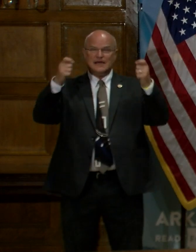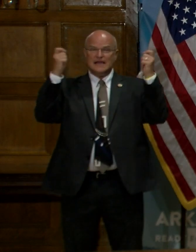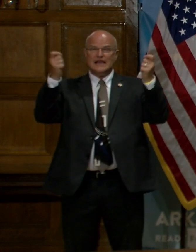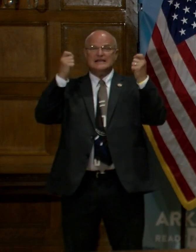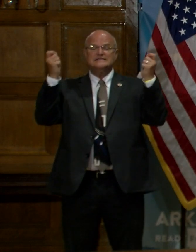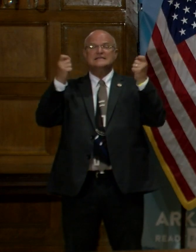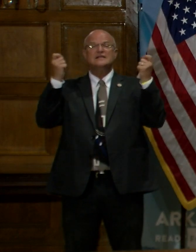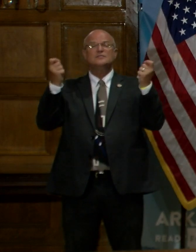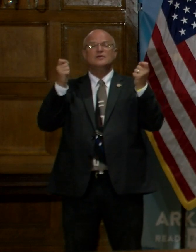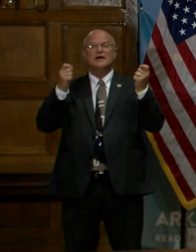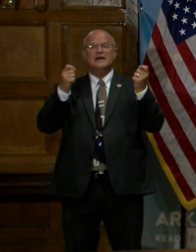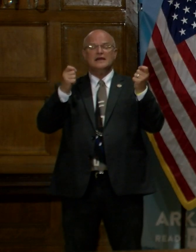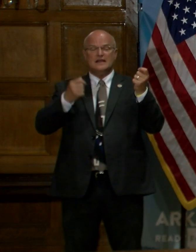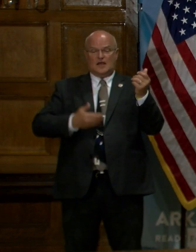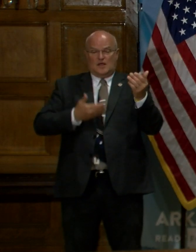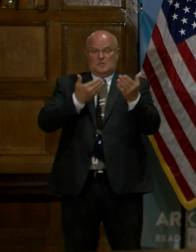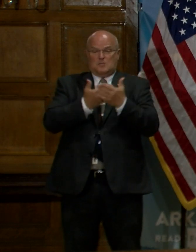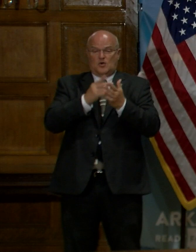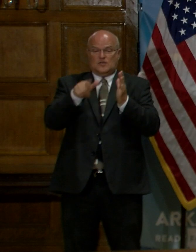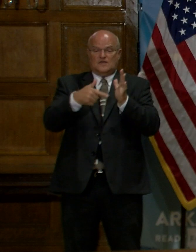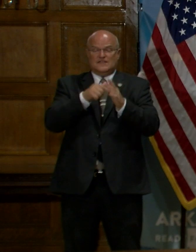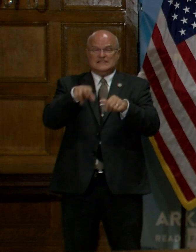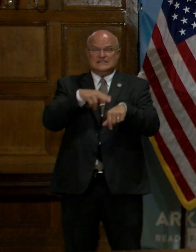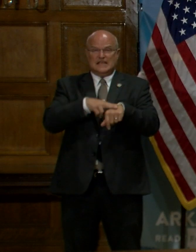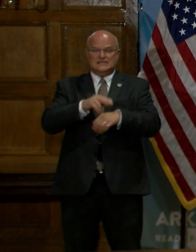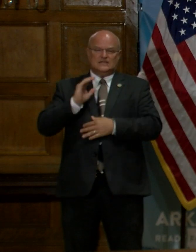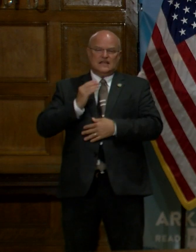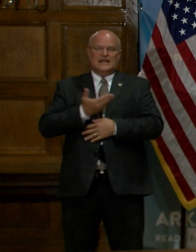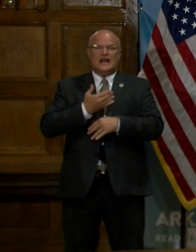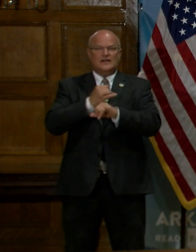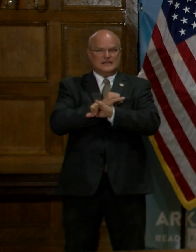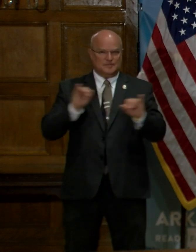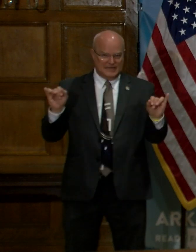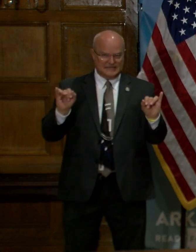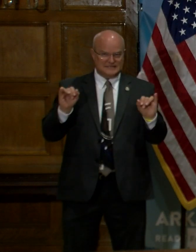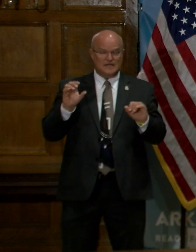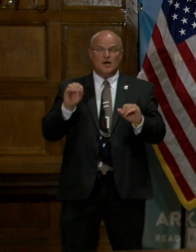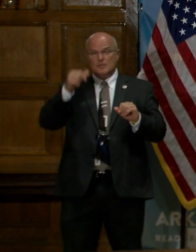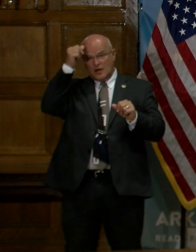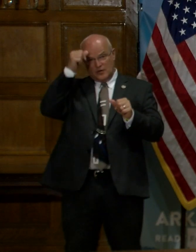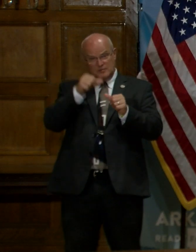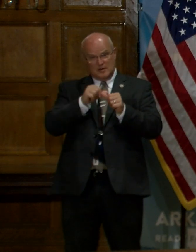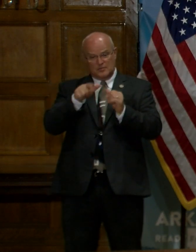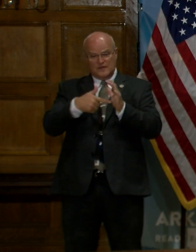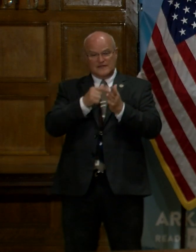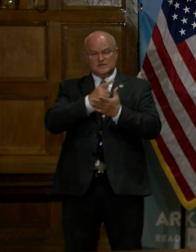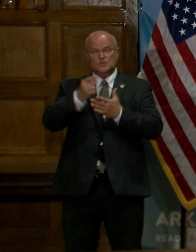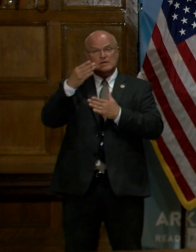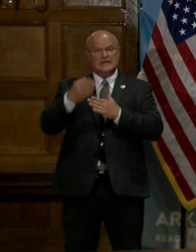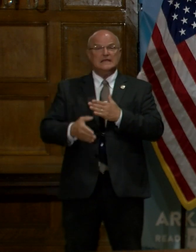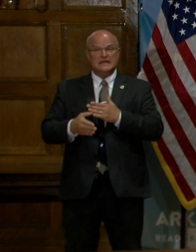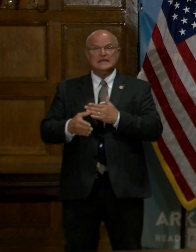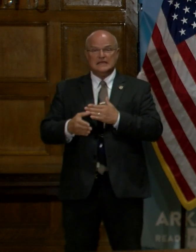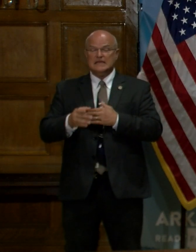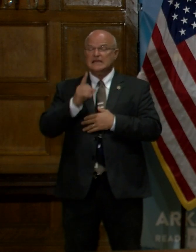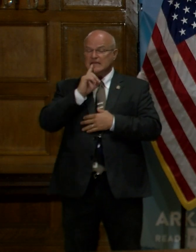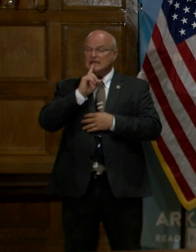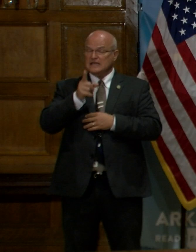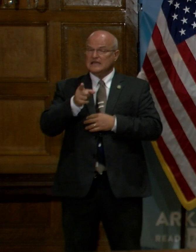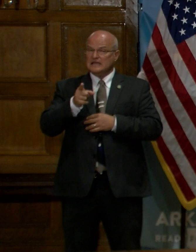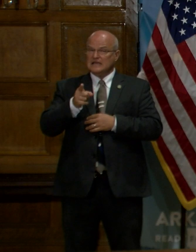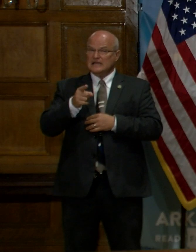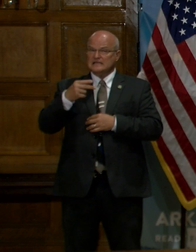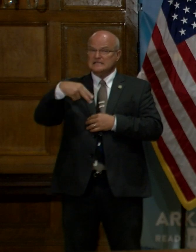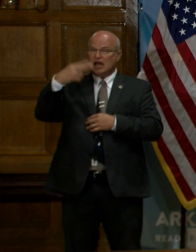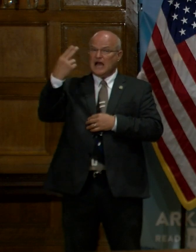celebrate the birth of this nation and our independence. But remember, this weekend is